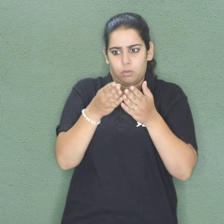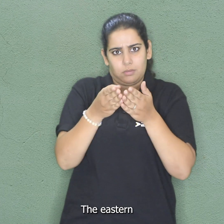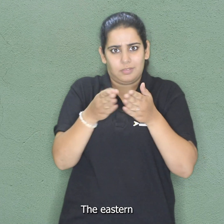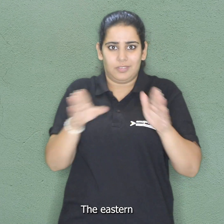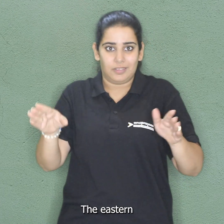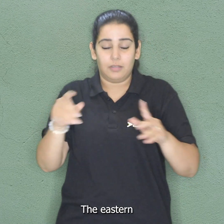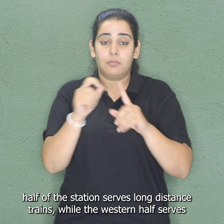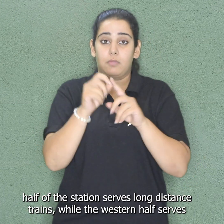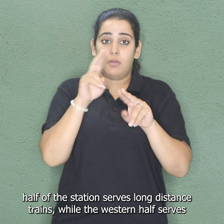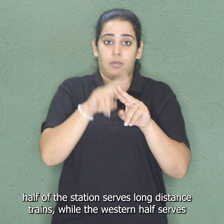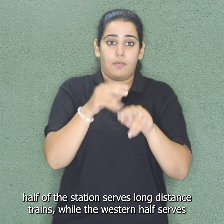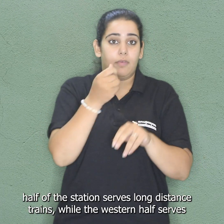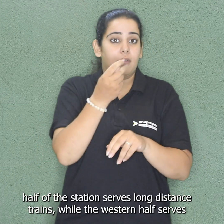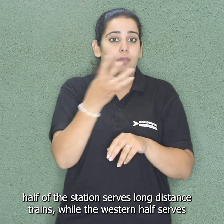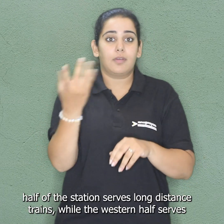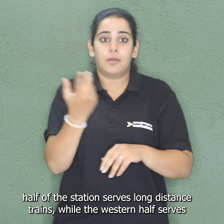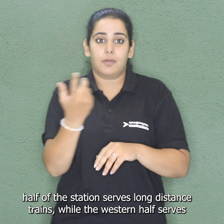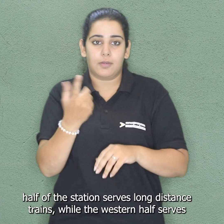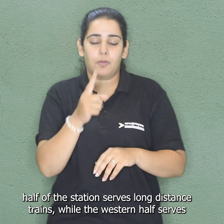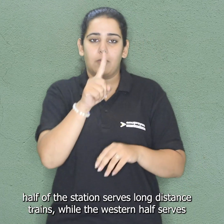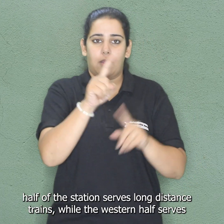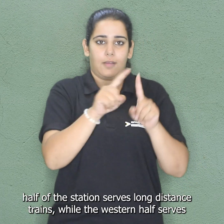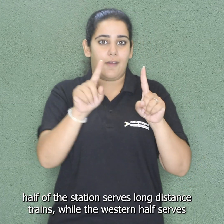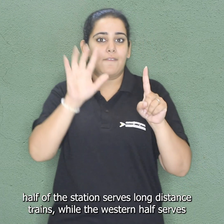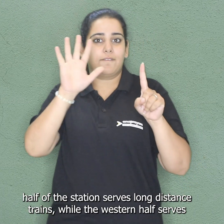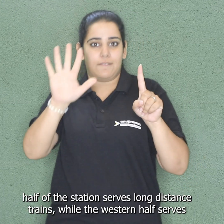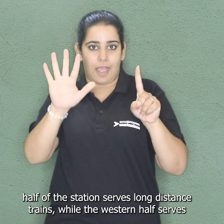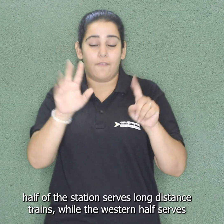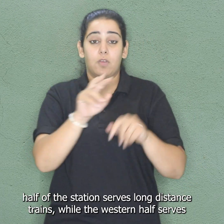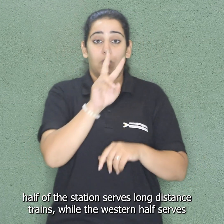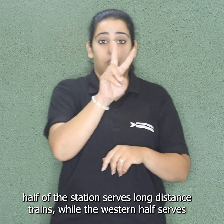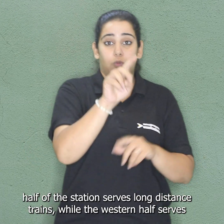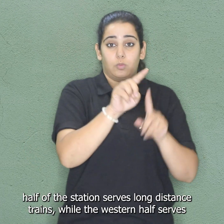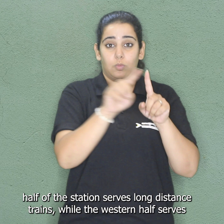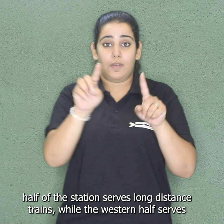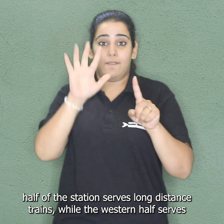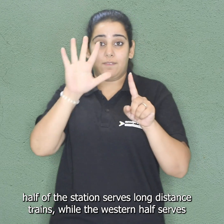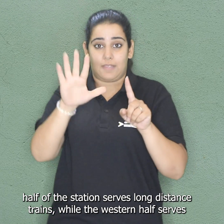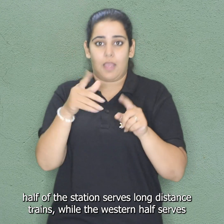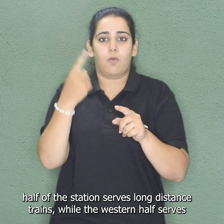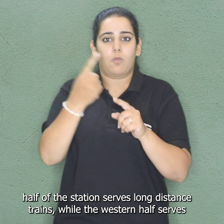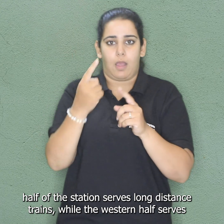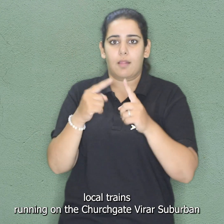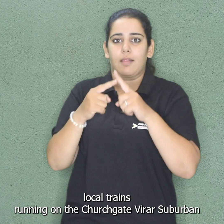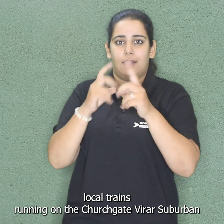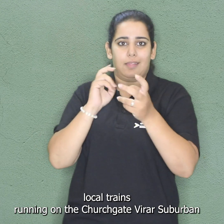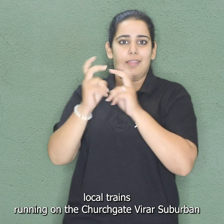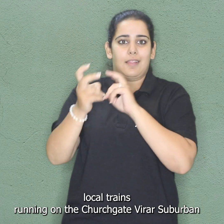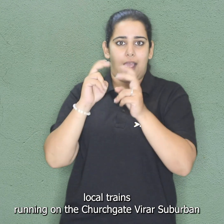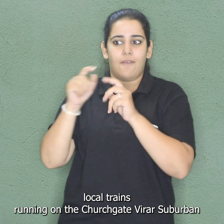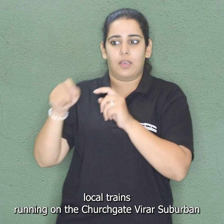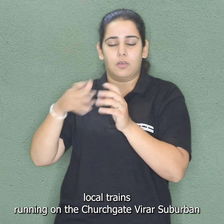The eastern half of the station serves long-distance trains, while the western half serves local trains running on